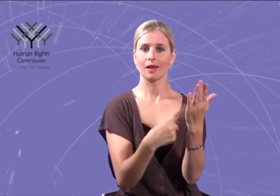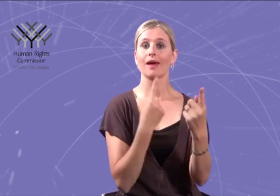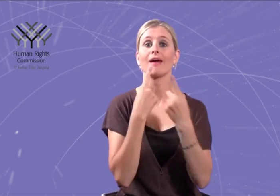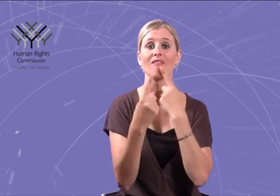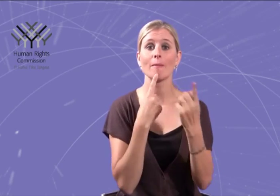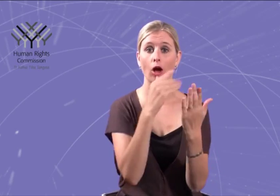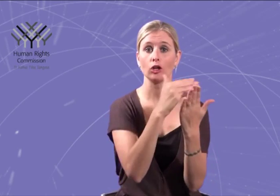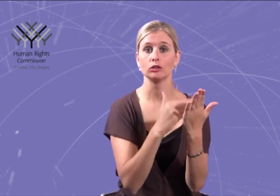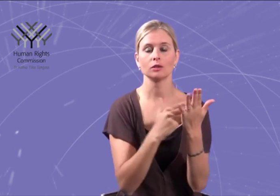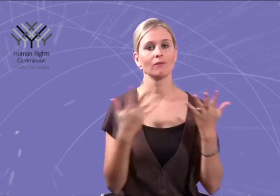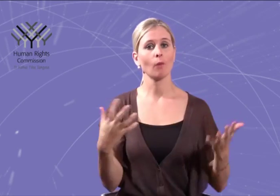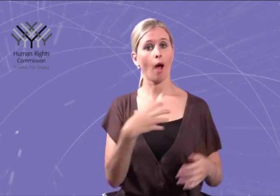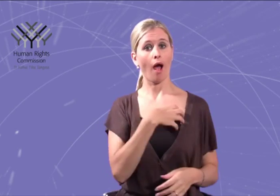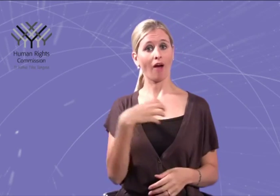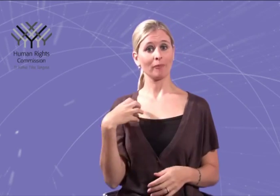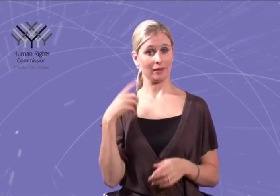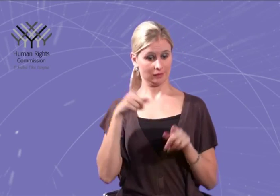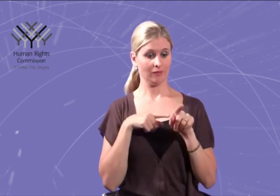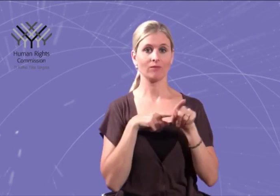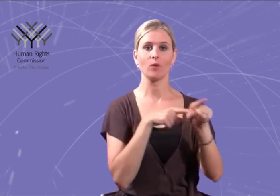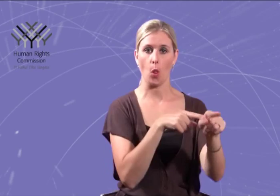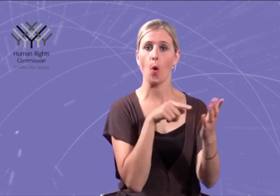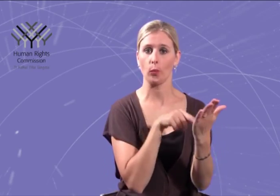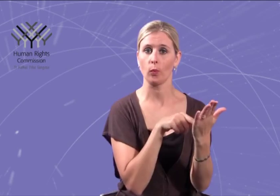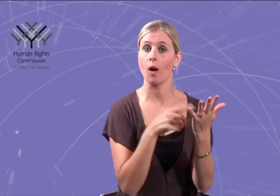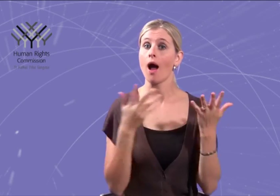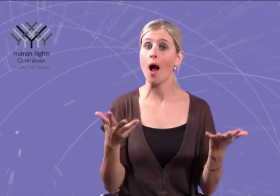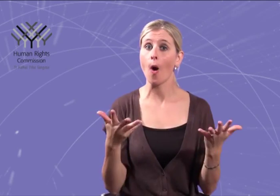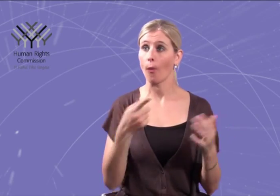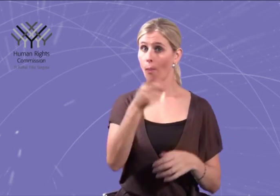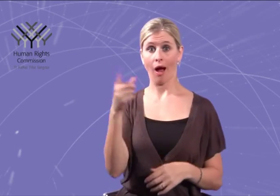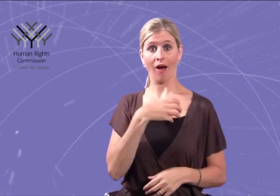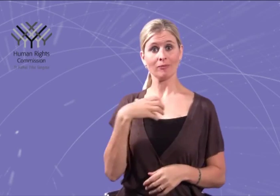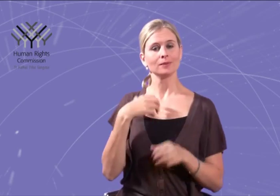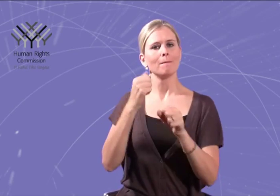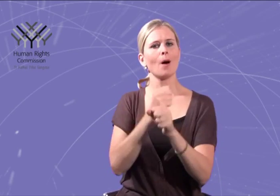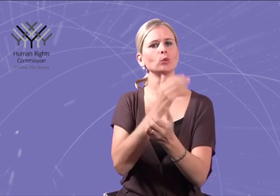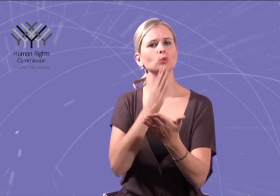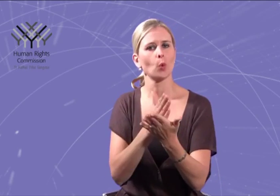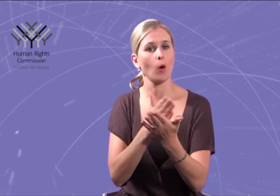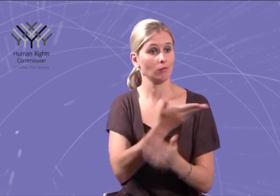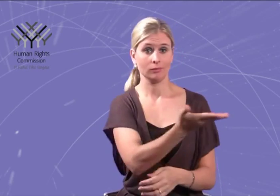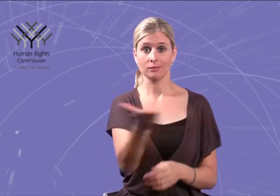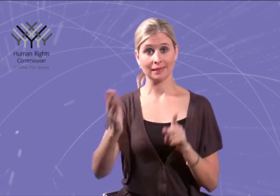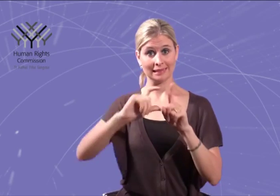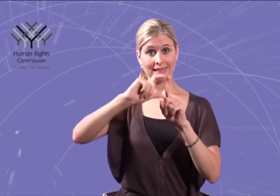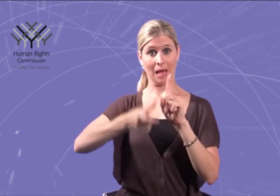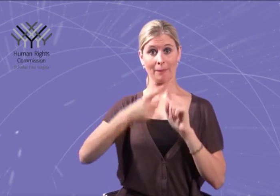The convention gives governments practical information on how to ensure the rights for disabled